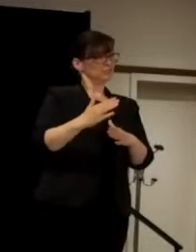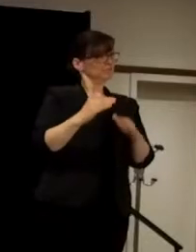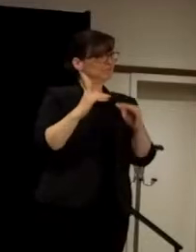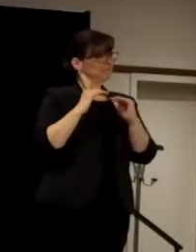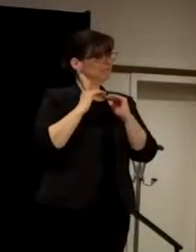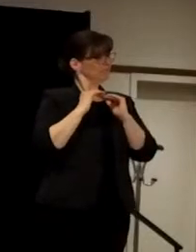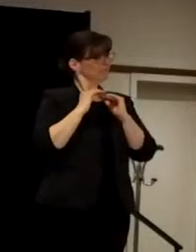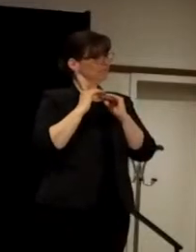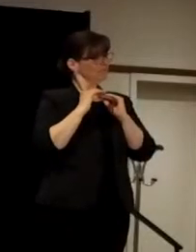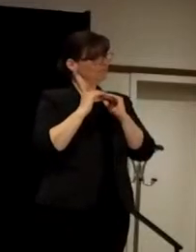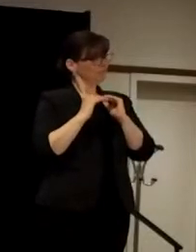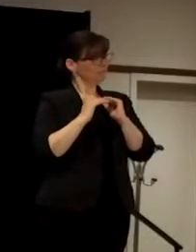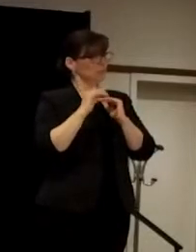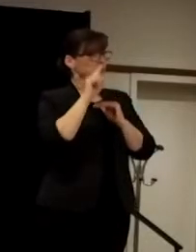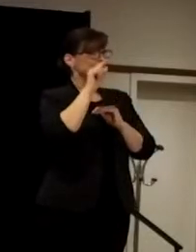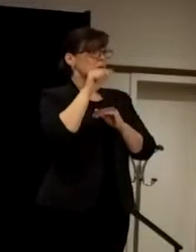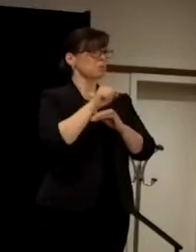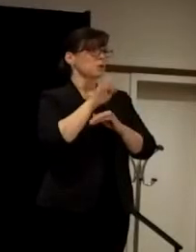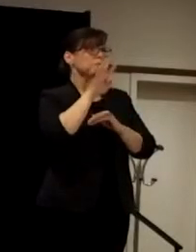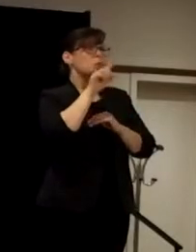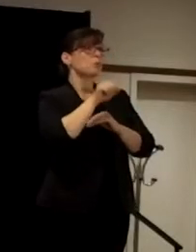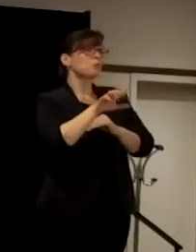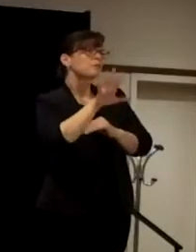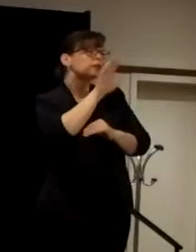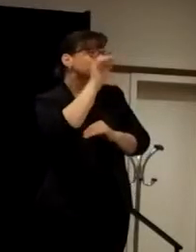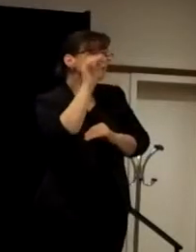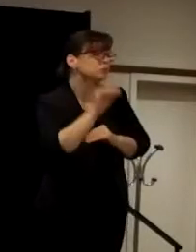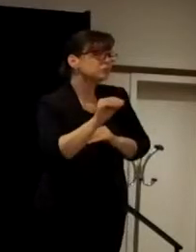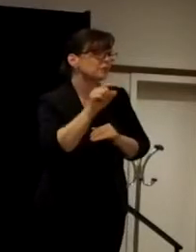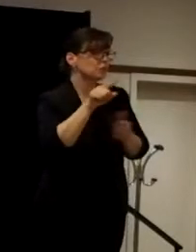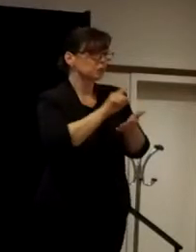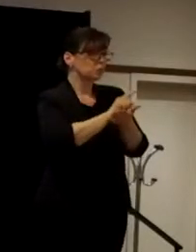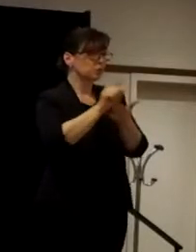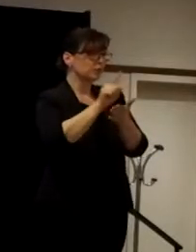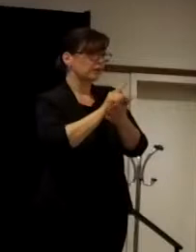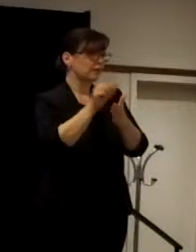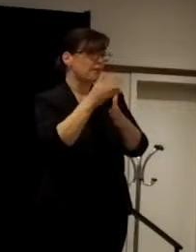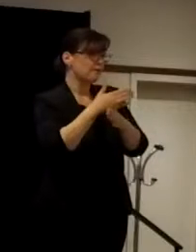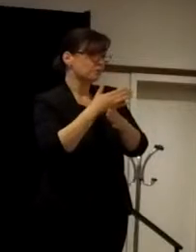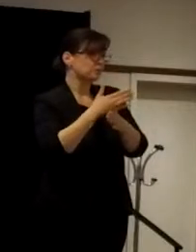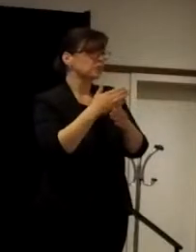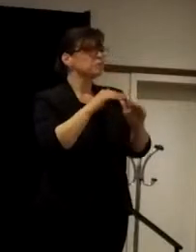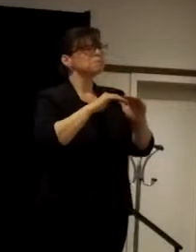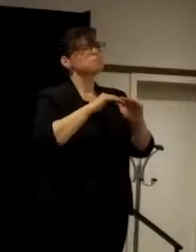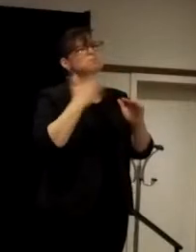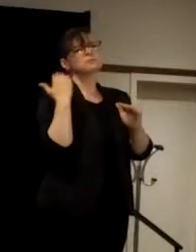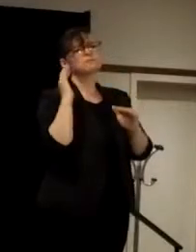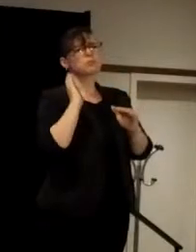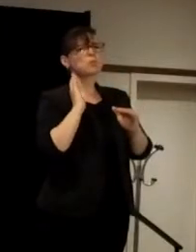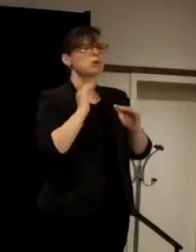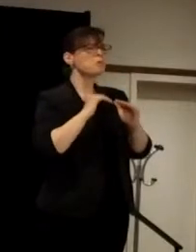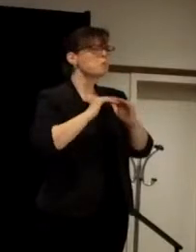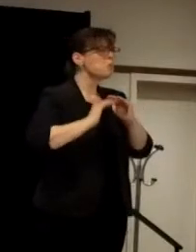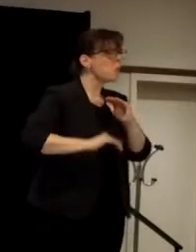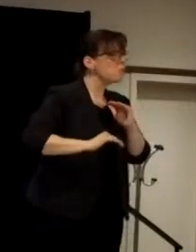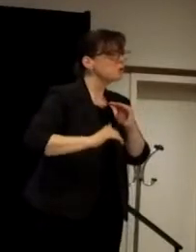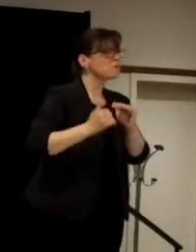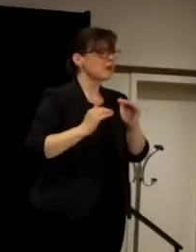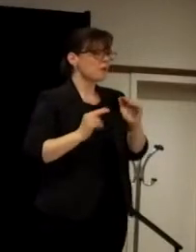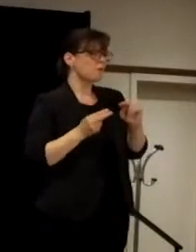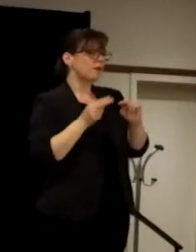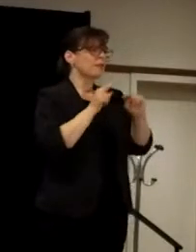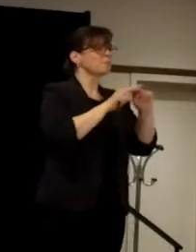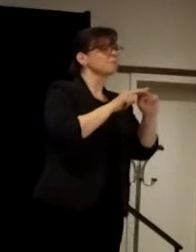between 1.4 and 1.5%. We were lower. We had an uptick of cases